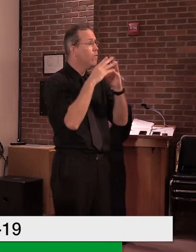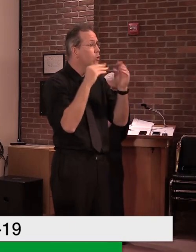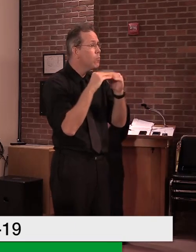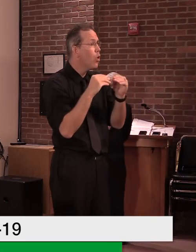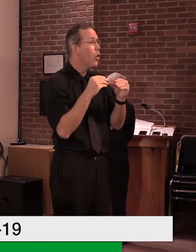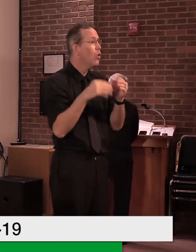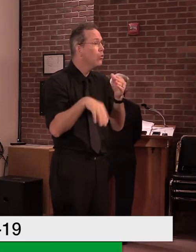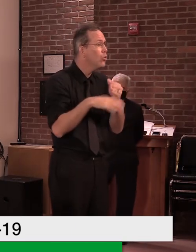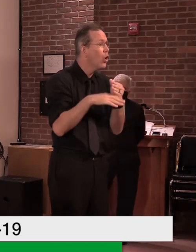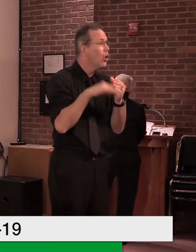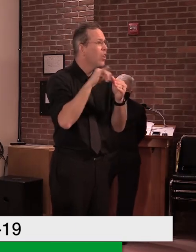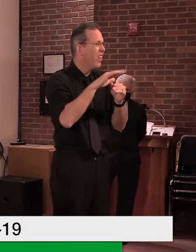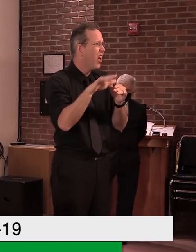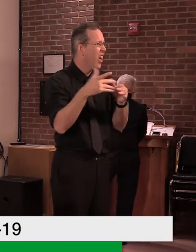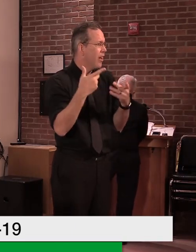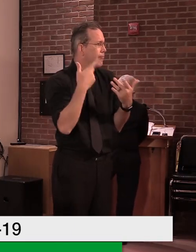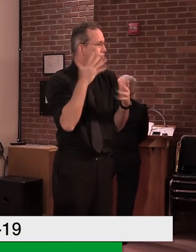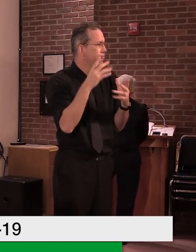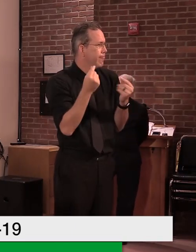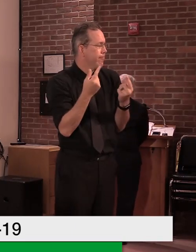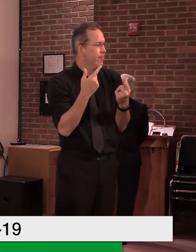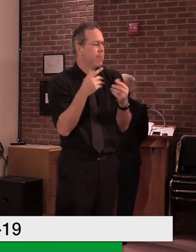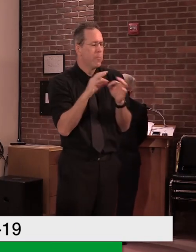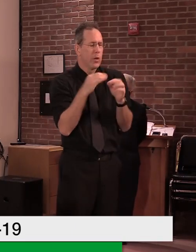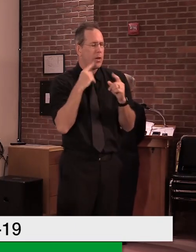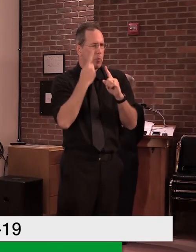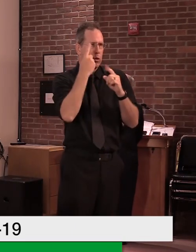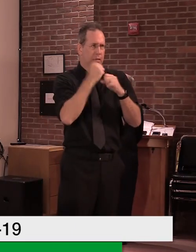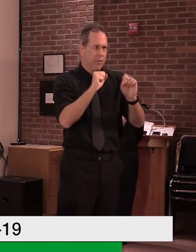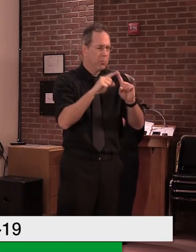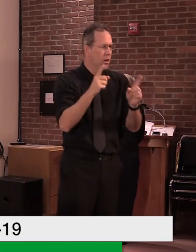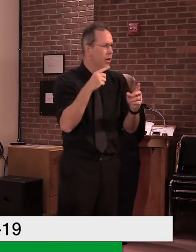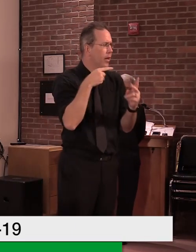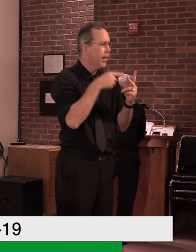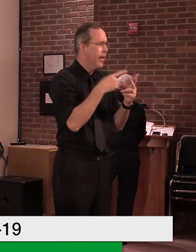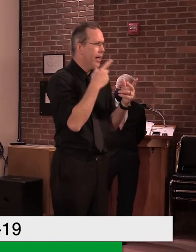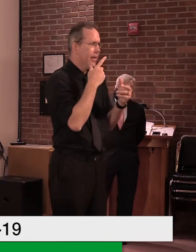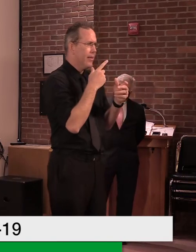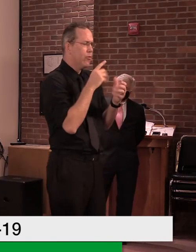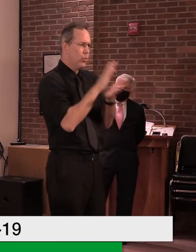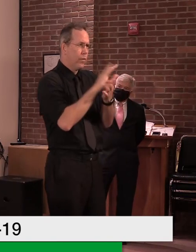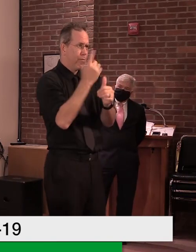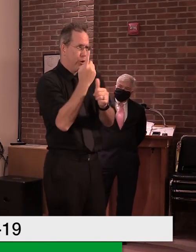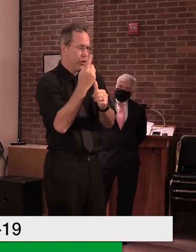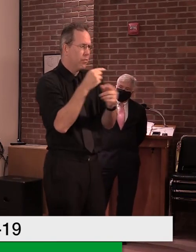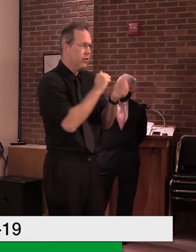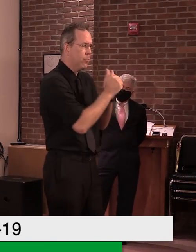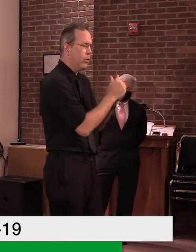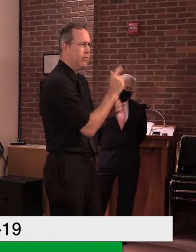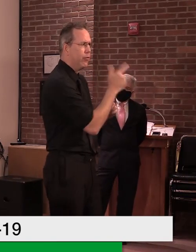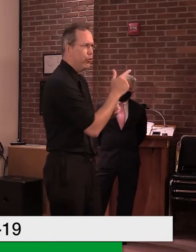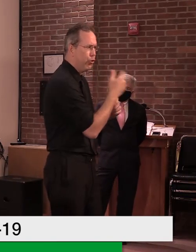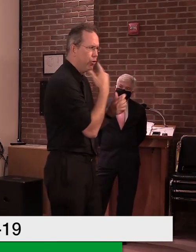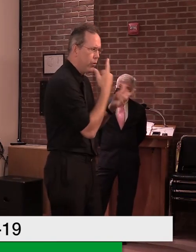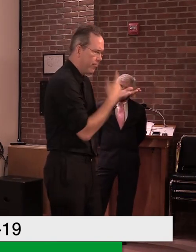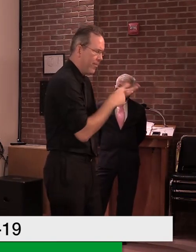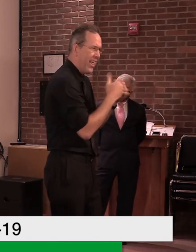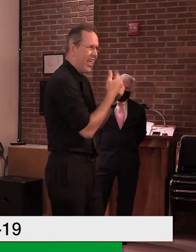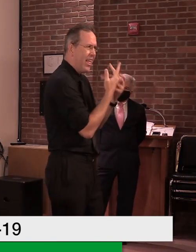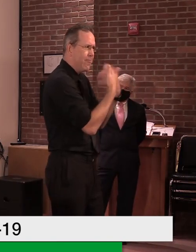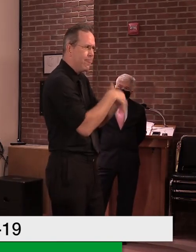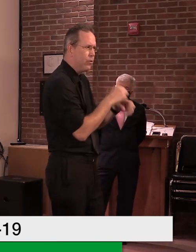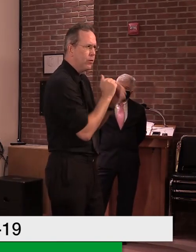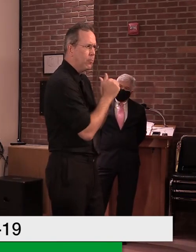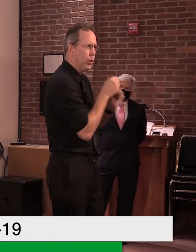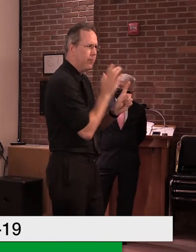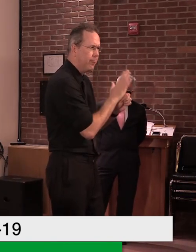That's our highest priority, in some sort of hybrid system, or getting to a point where we have